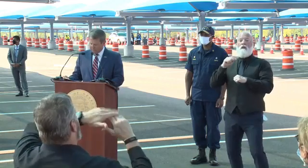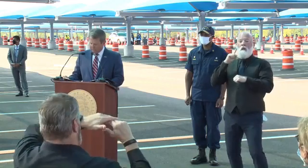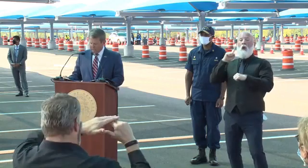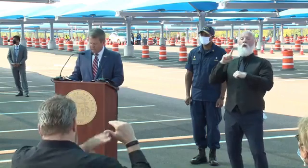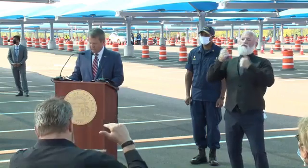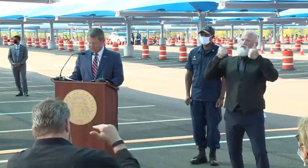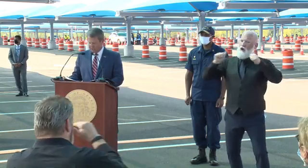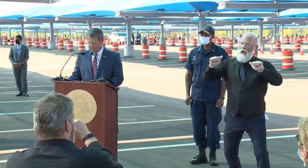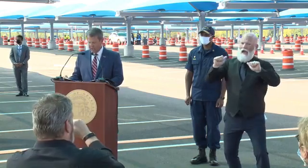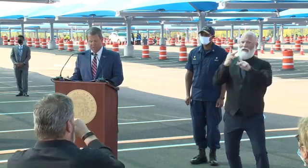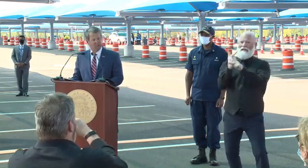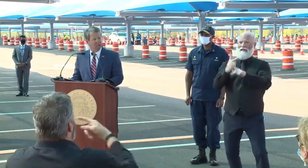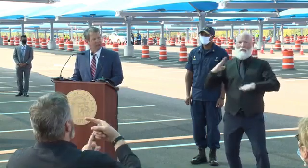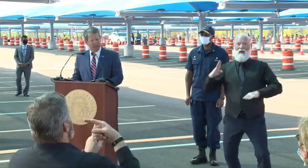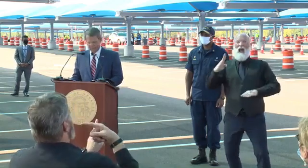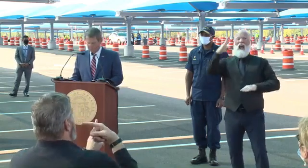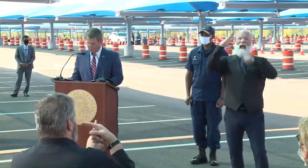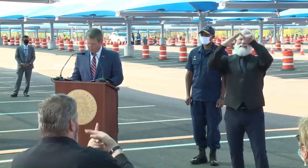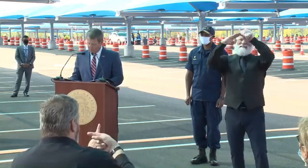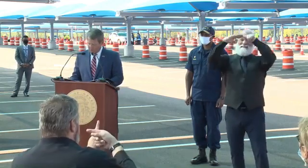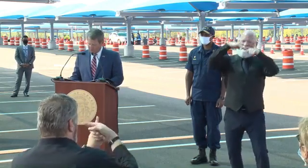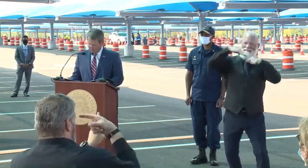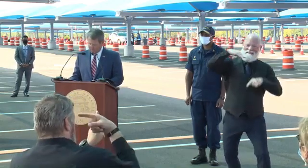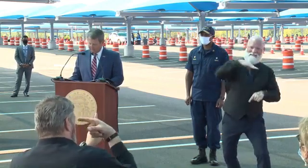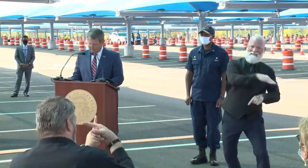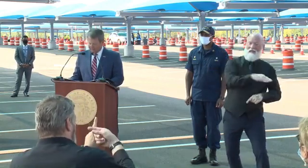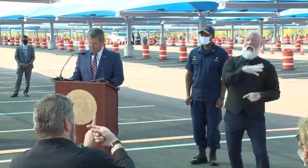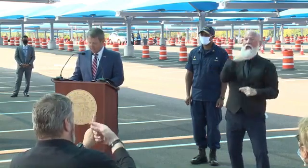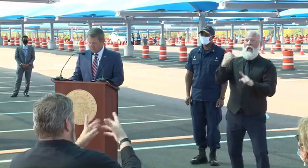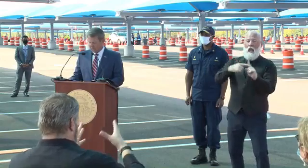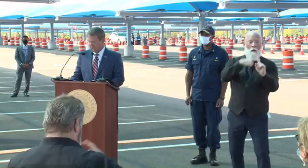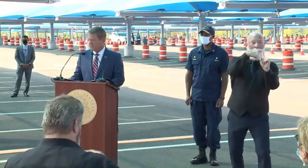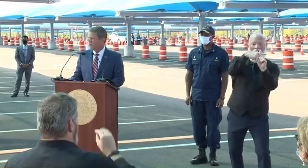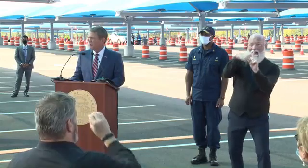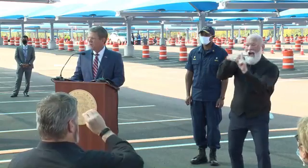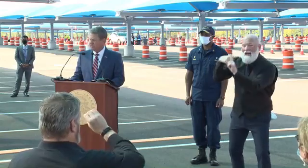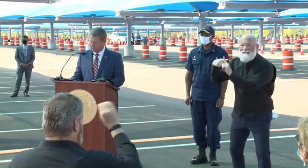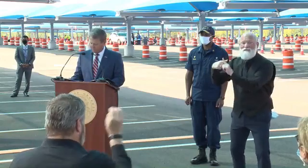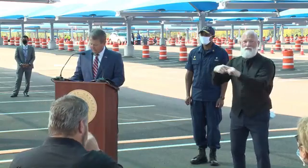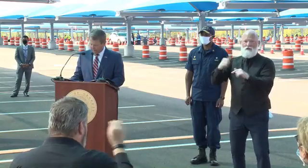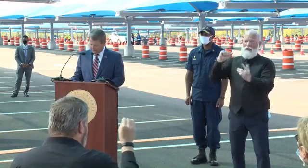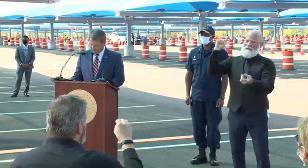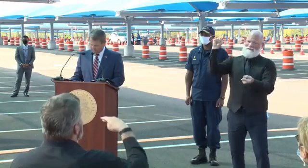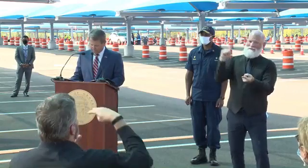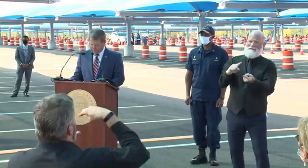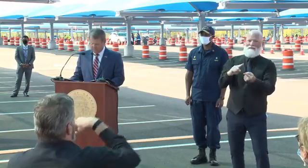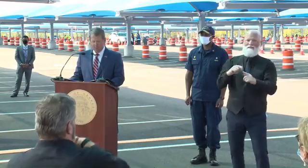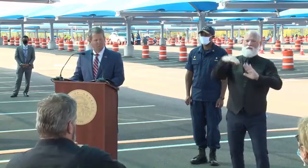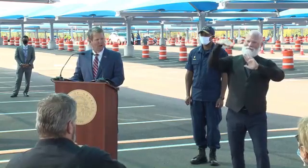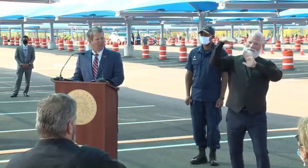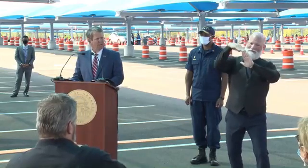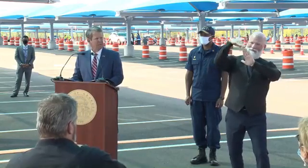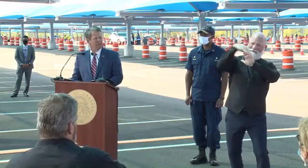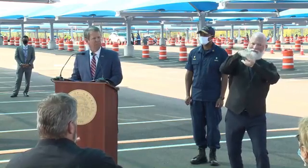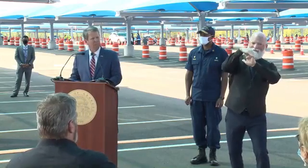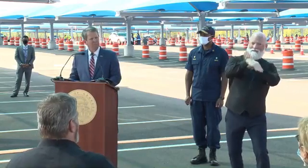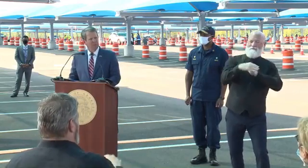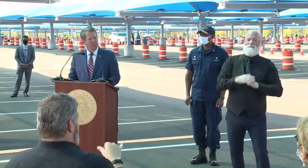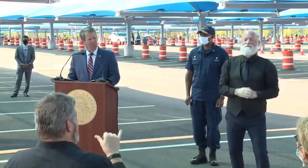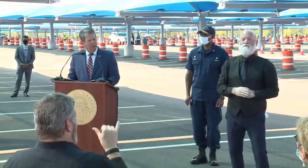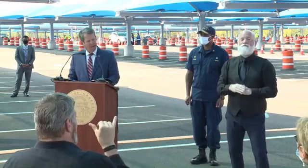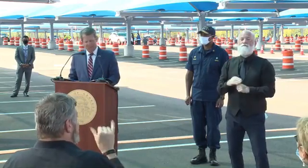drop, and a continued decline in the effective reproduction rate of the virus. And while this